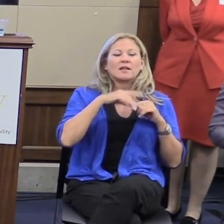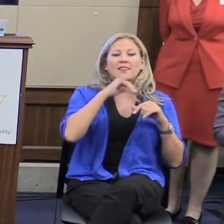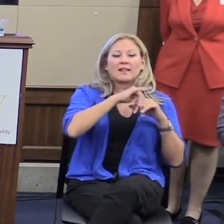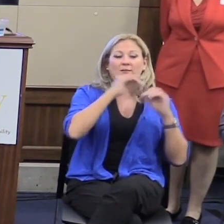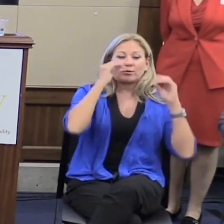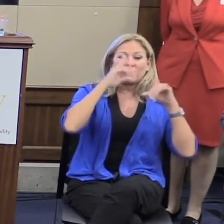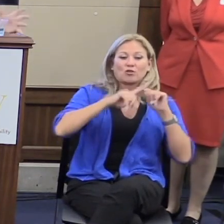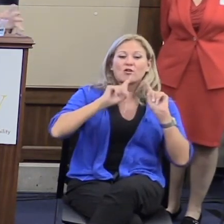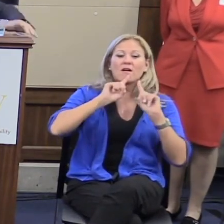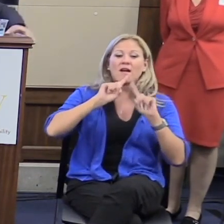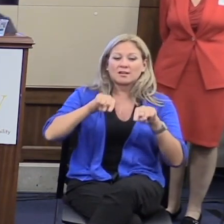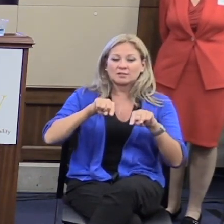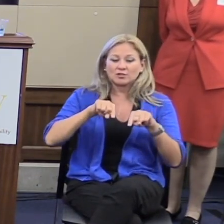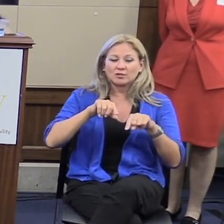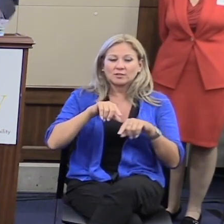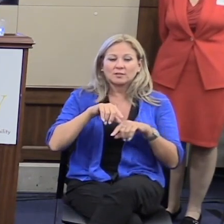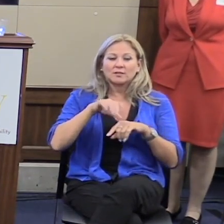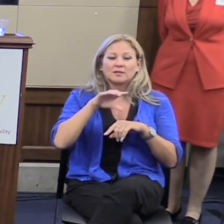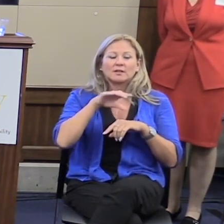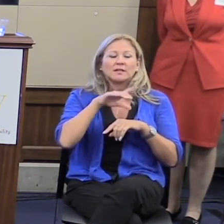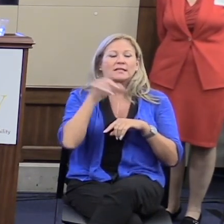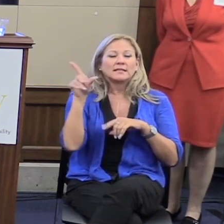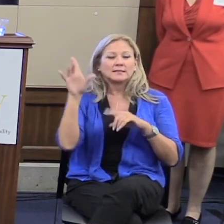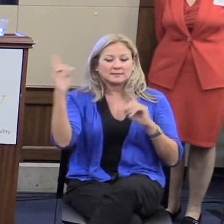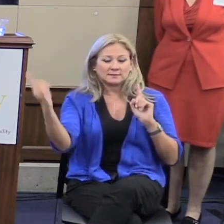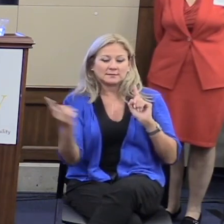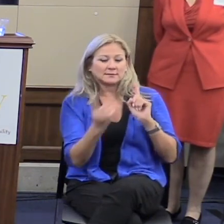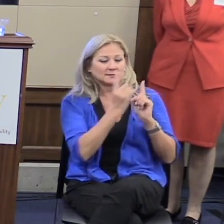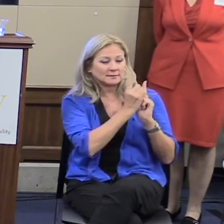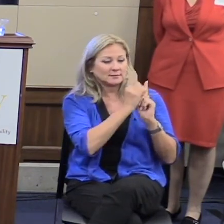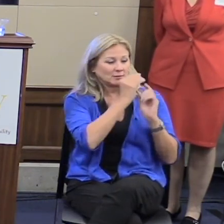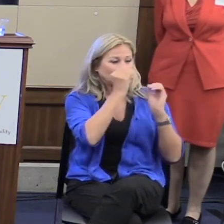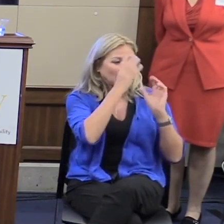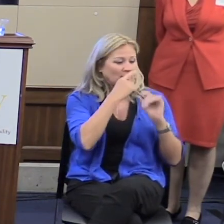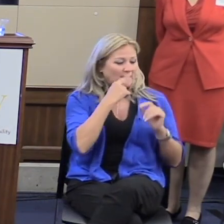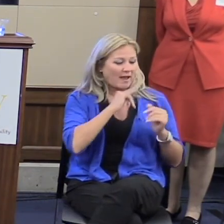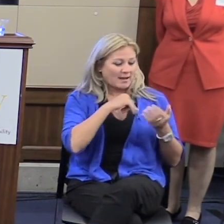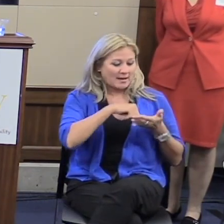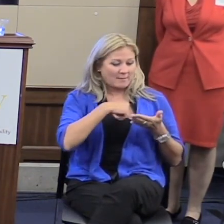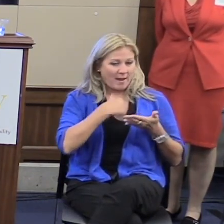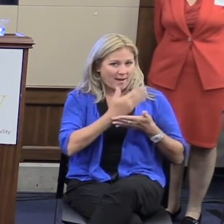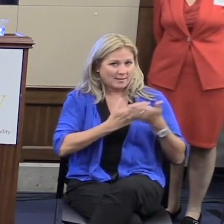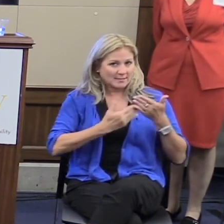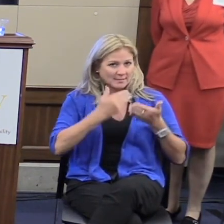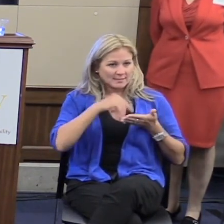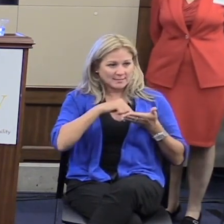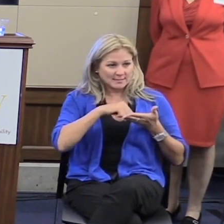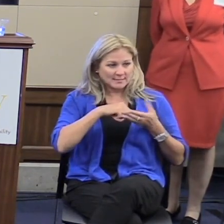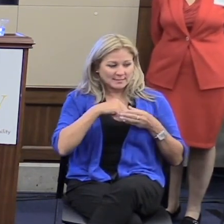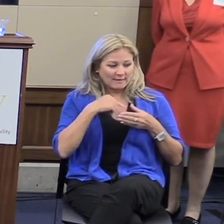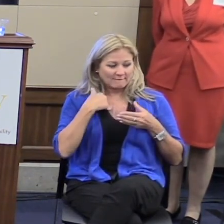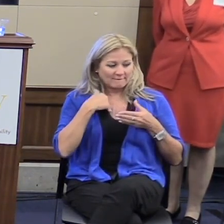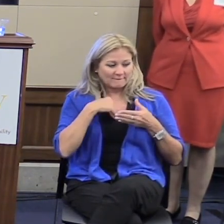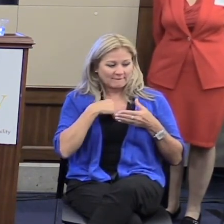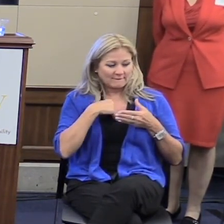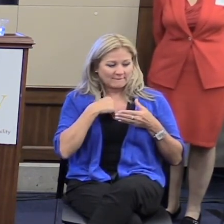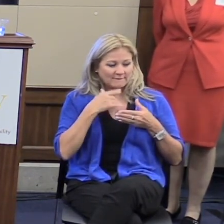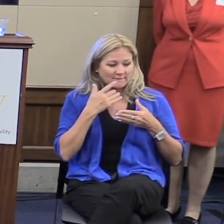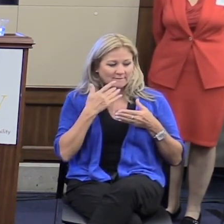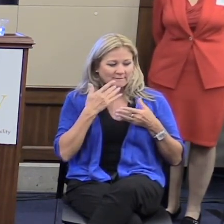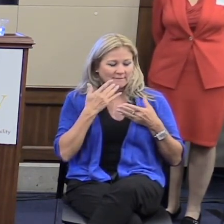they say. And so he went up to the professor afterwards and he said, "Professor, I have in my hands, I have a